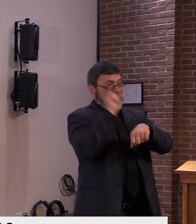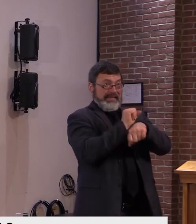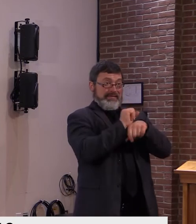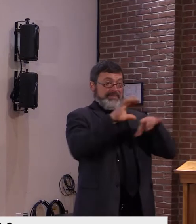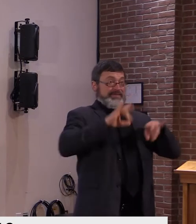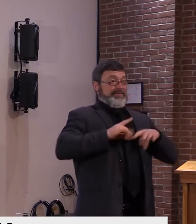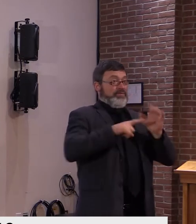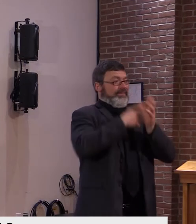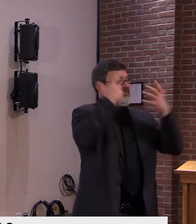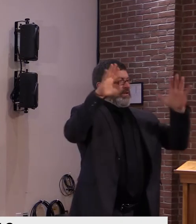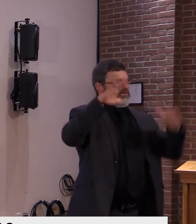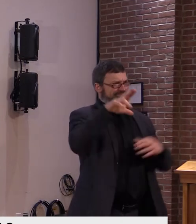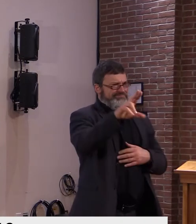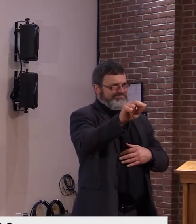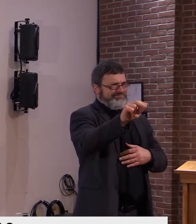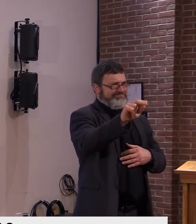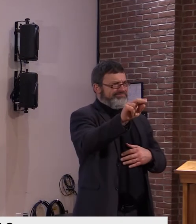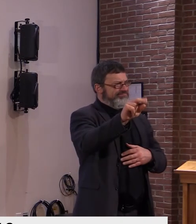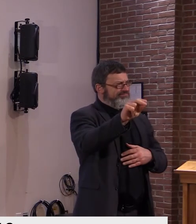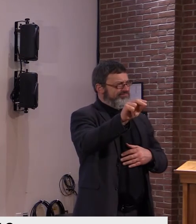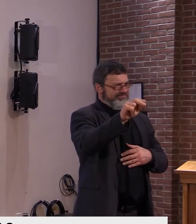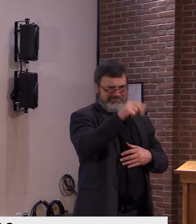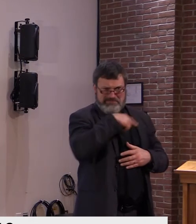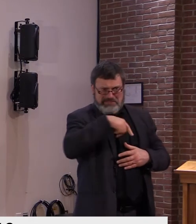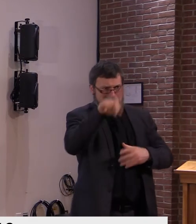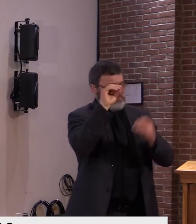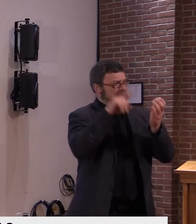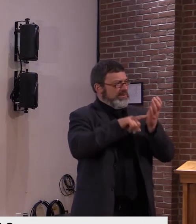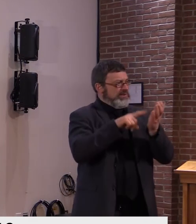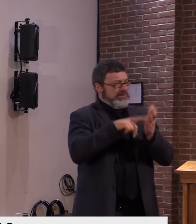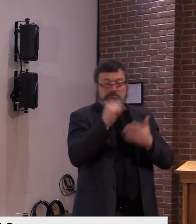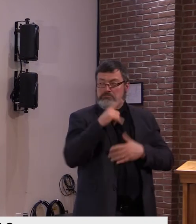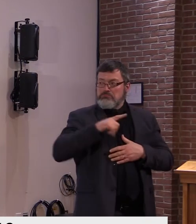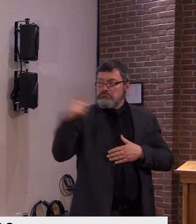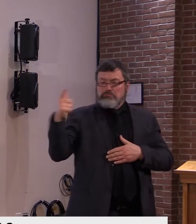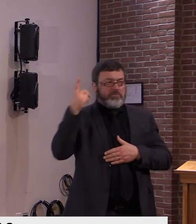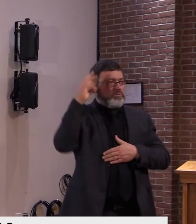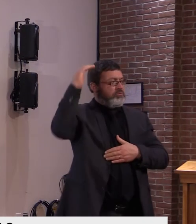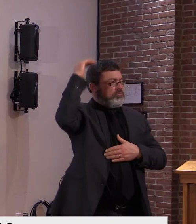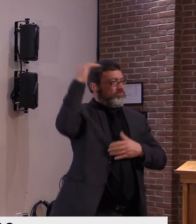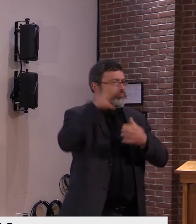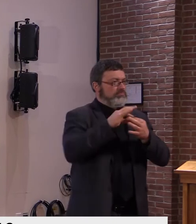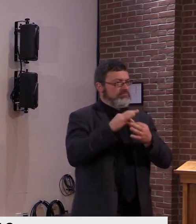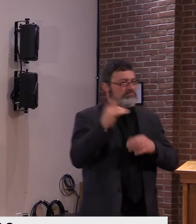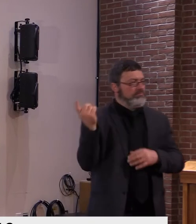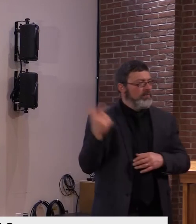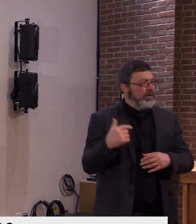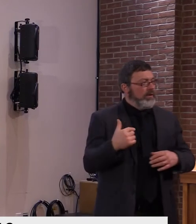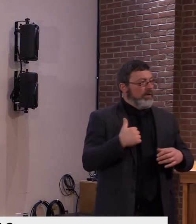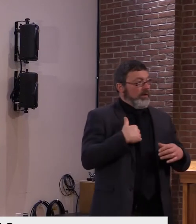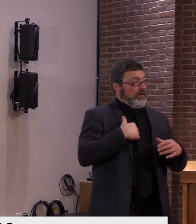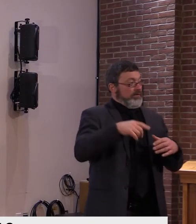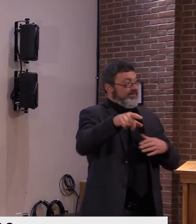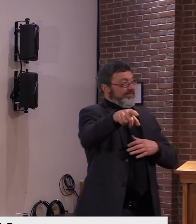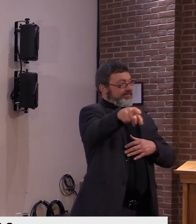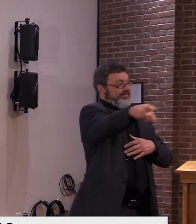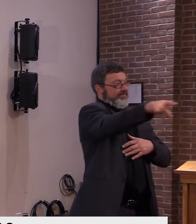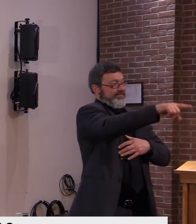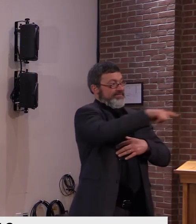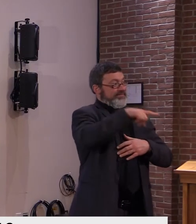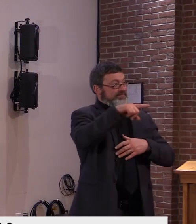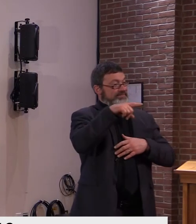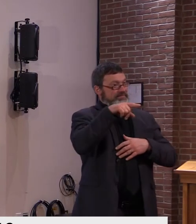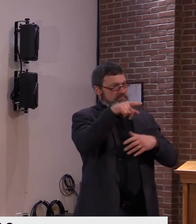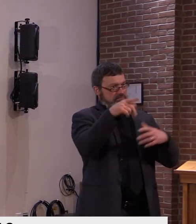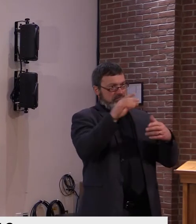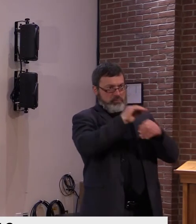And I'll concur. I wouldn't want people to think that they're totally invincible if they've had